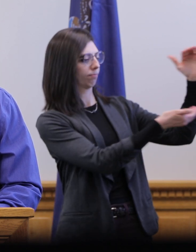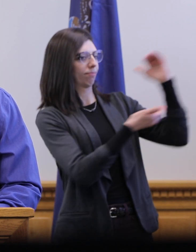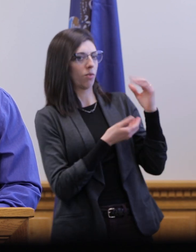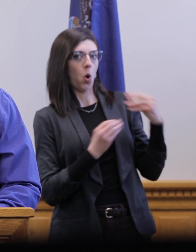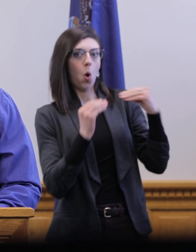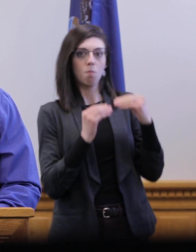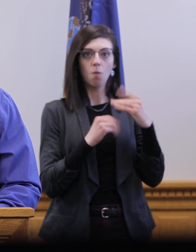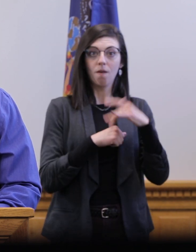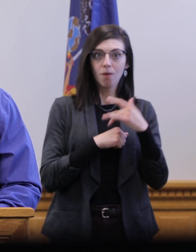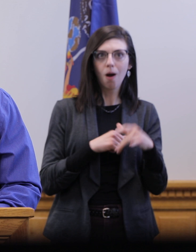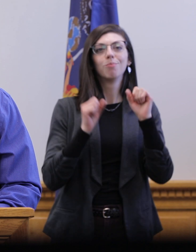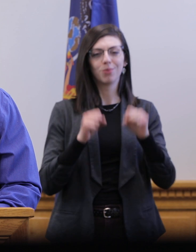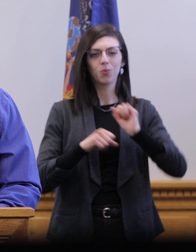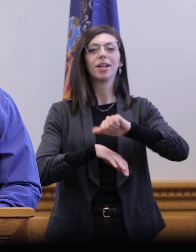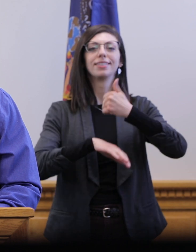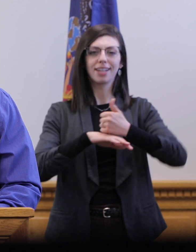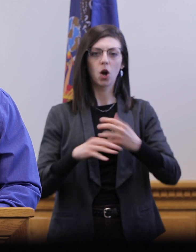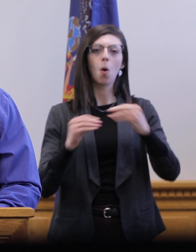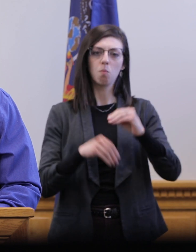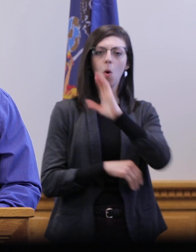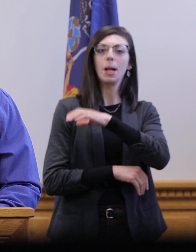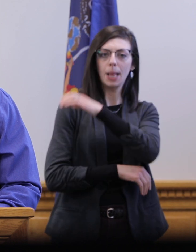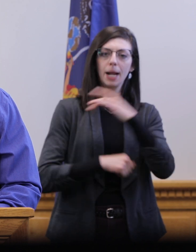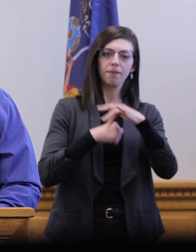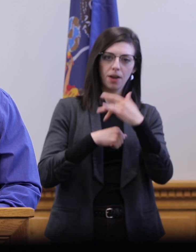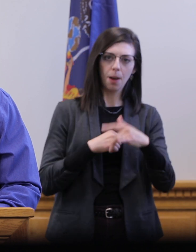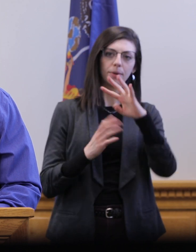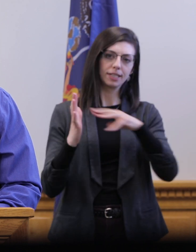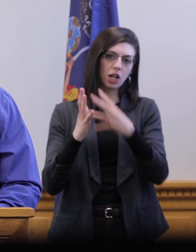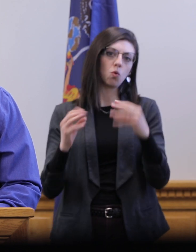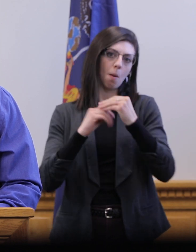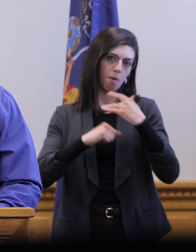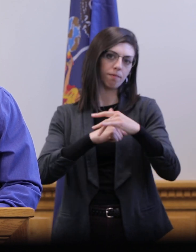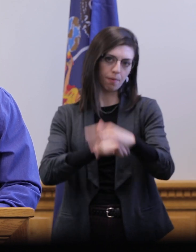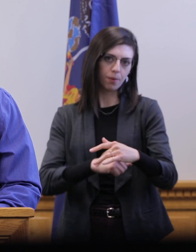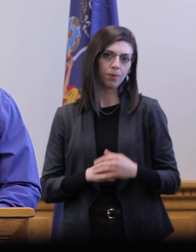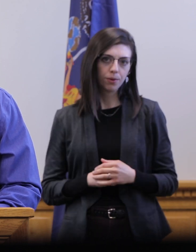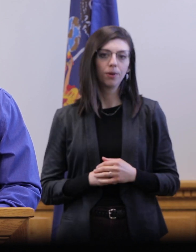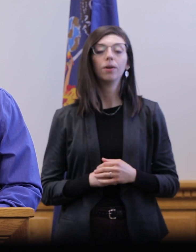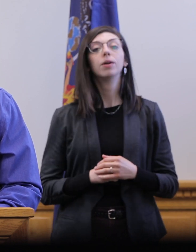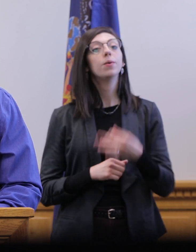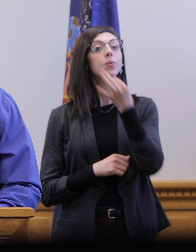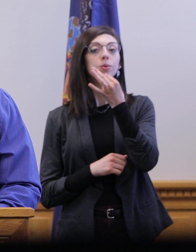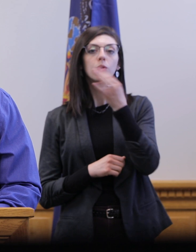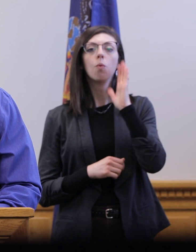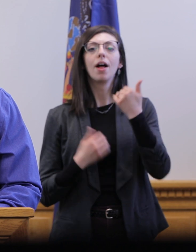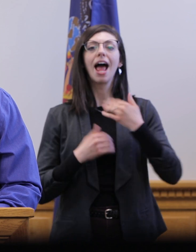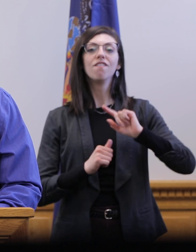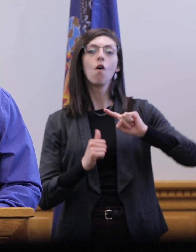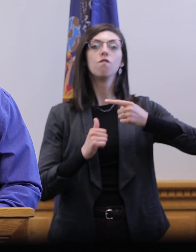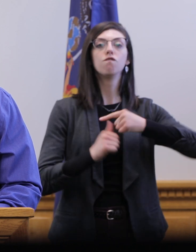Department is able to schedule more clinics and reach more residents throughout the county. Coming up, we have a first dose